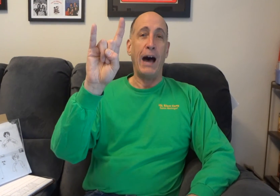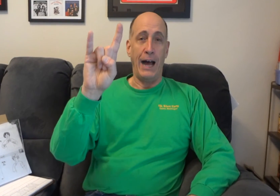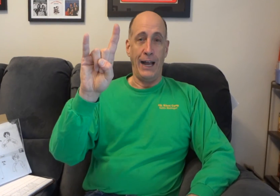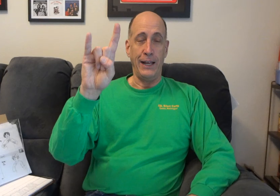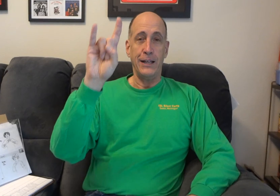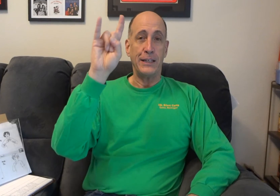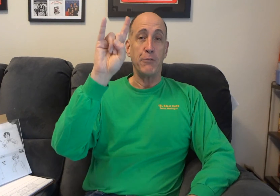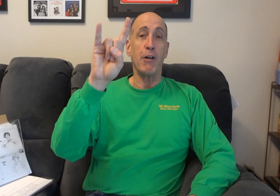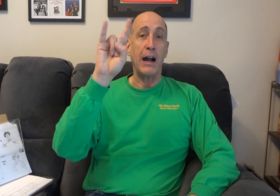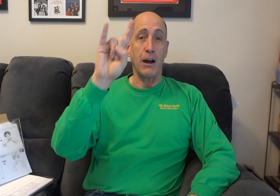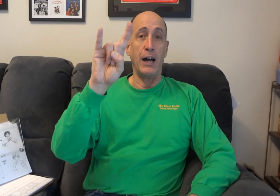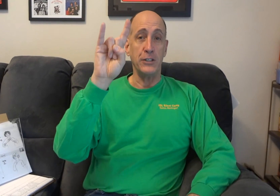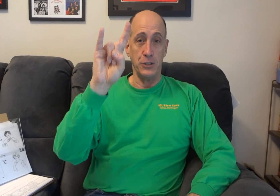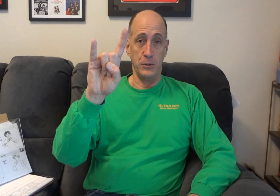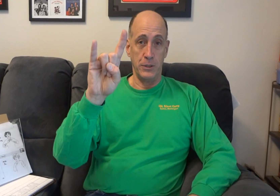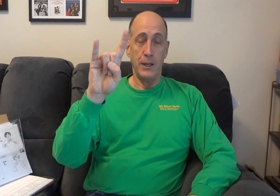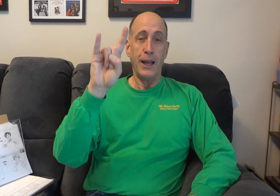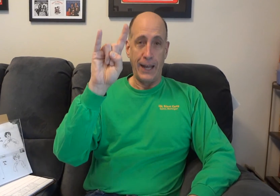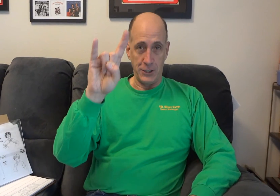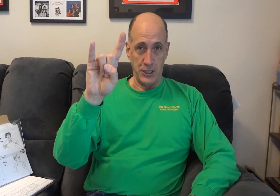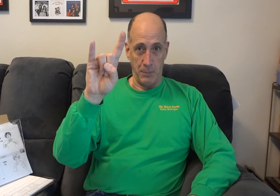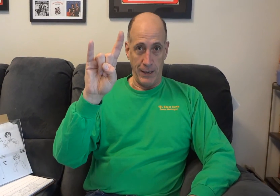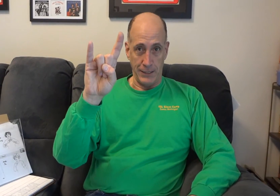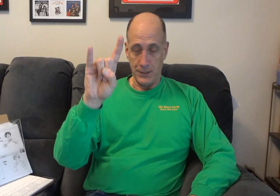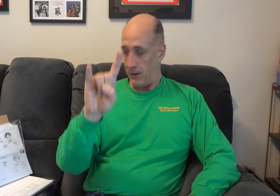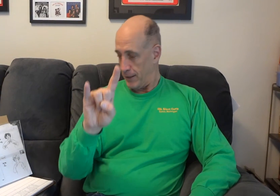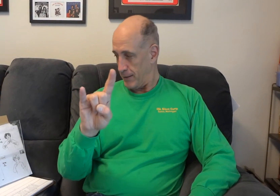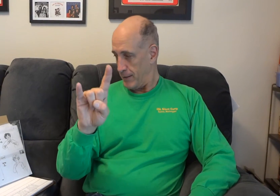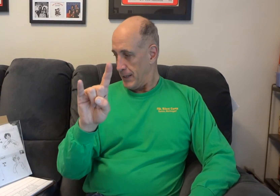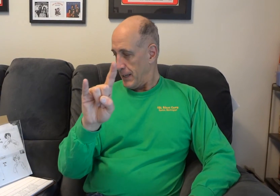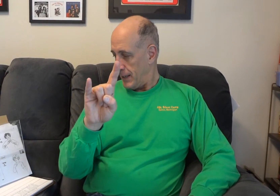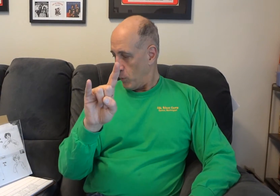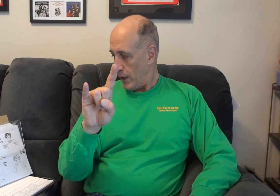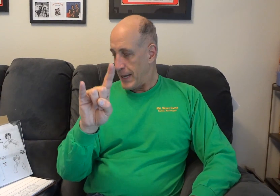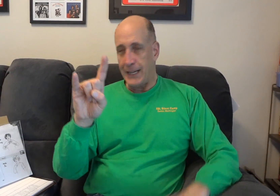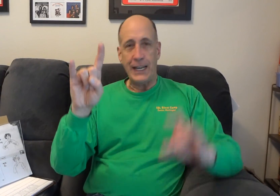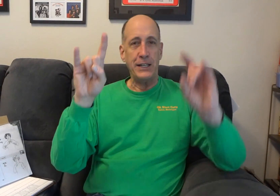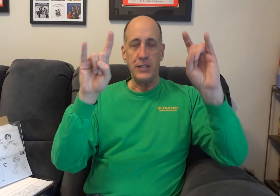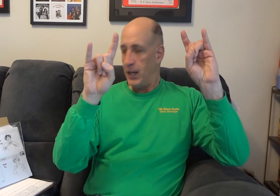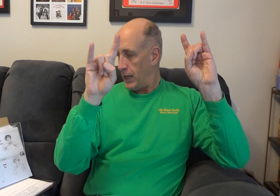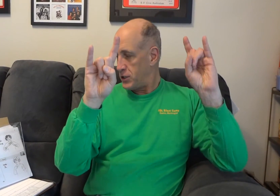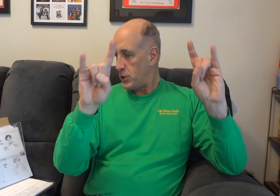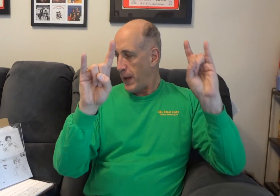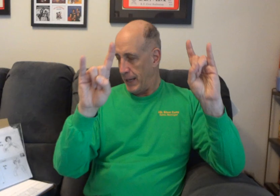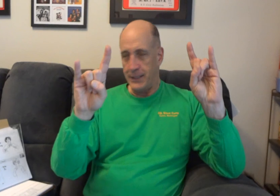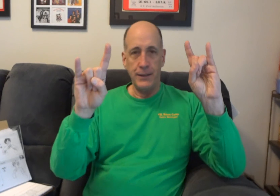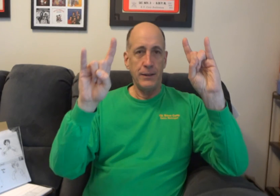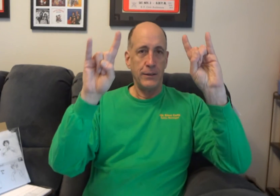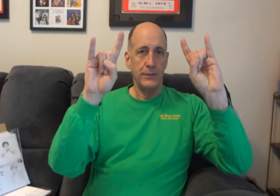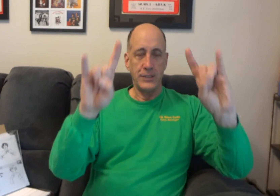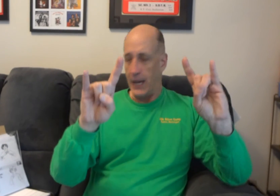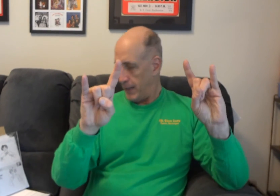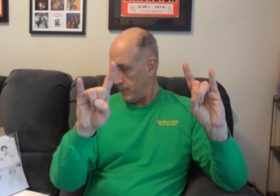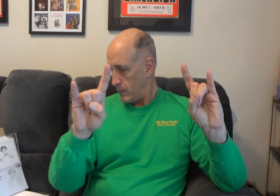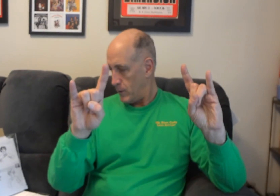eye, the rock-on dude hand shape, I like to call it. 190 is a two-handed sign